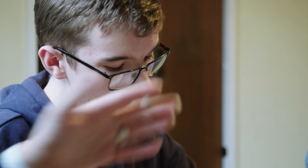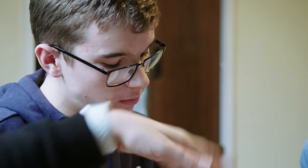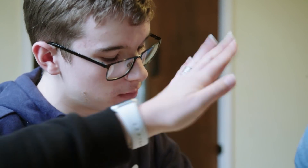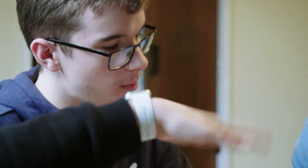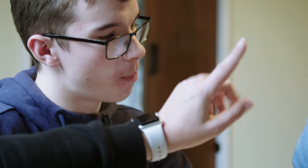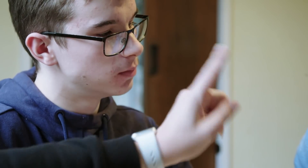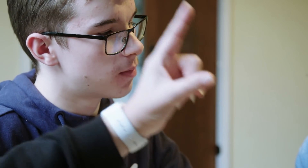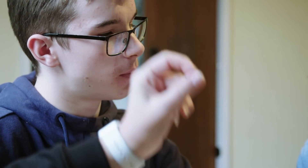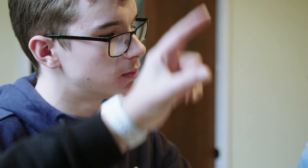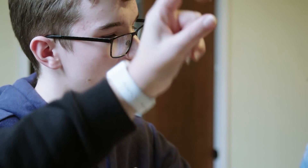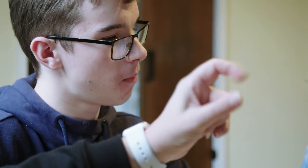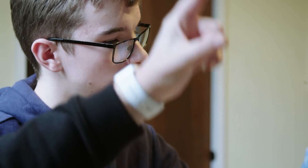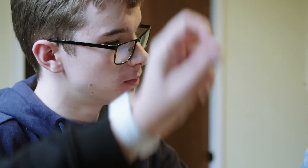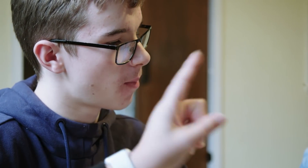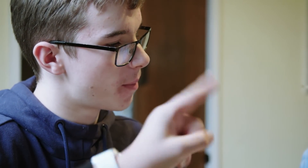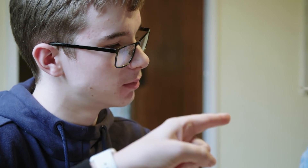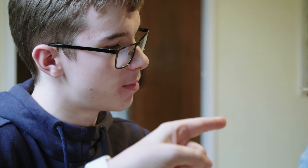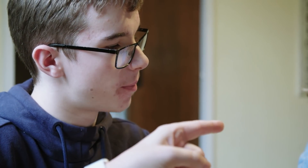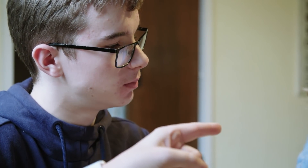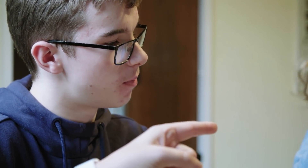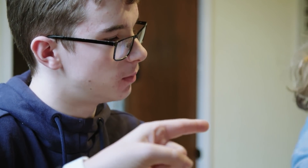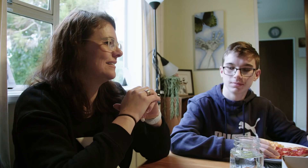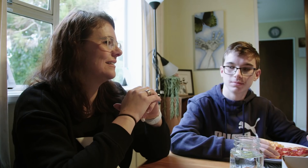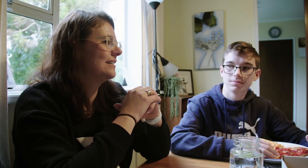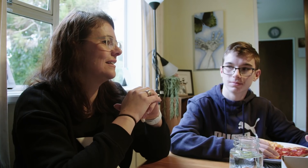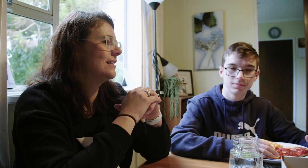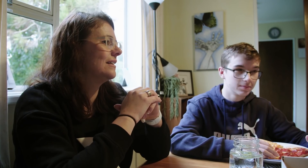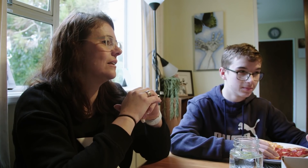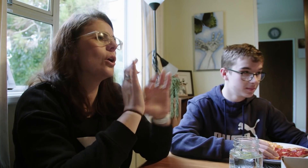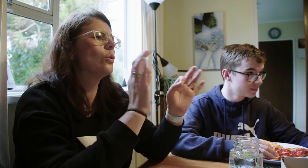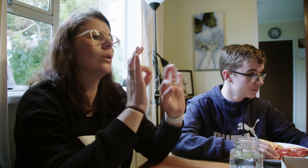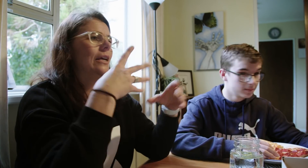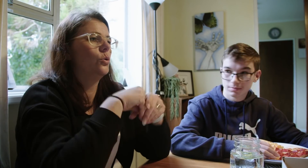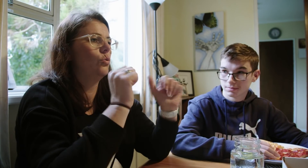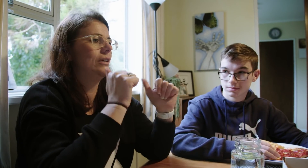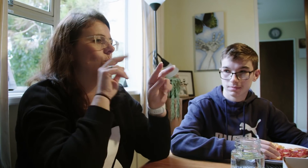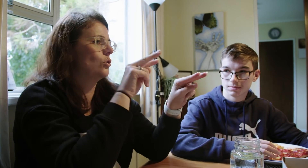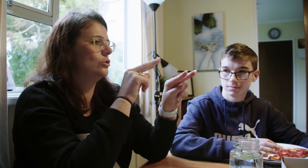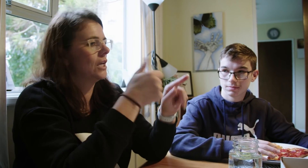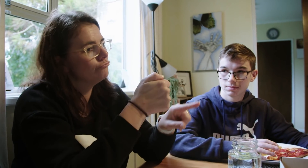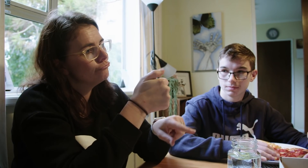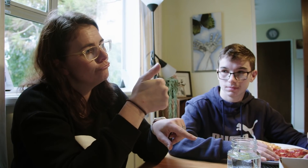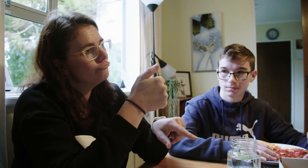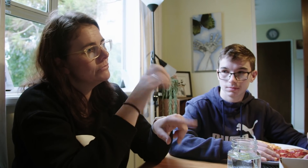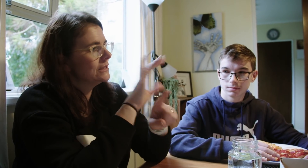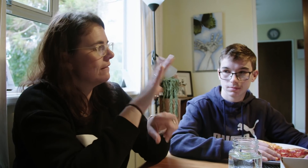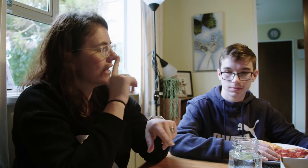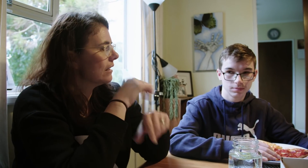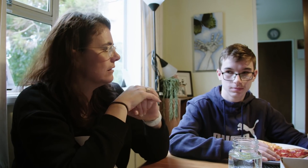the wiser. Sometimes signing can tell a better story of your emotions, your body